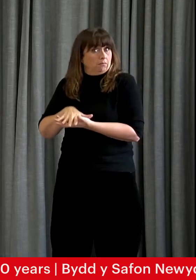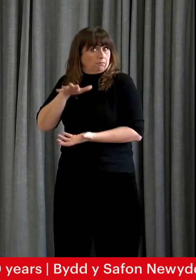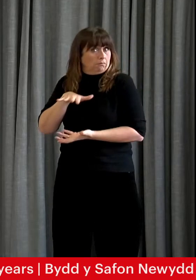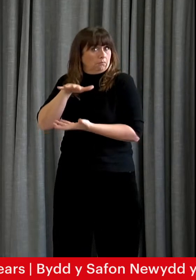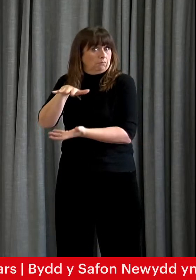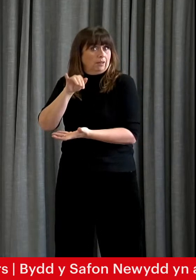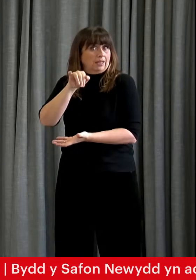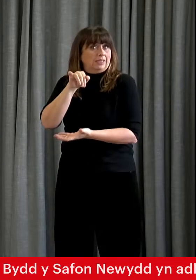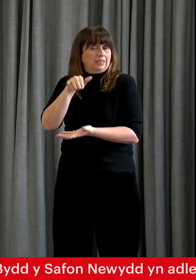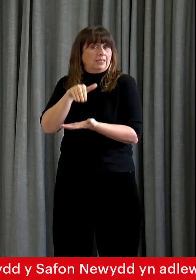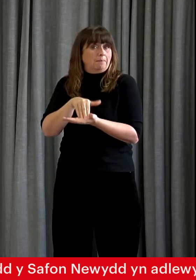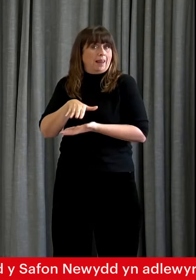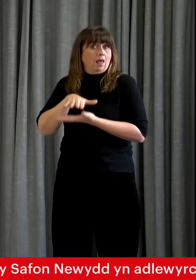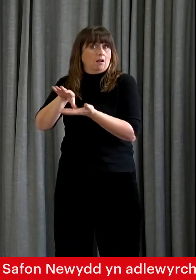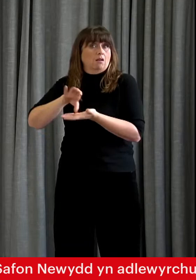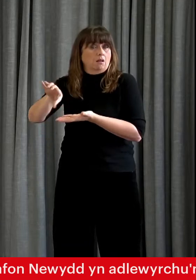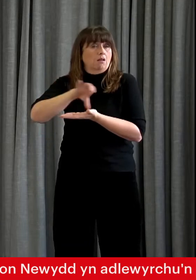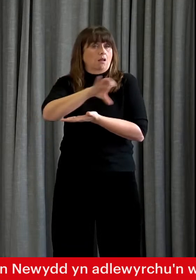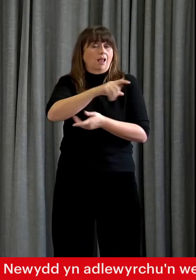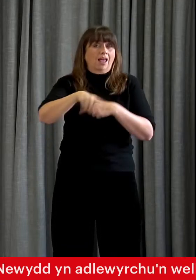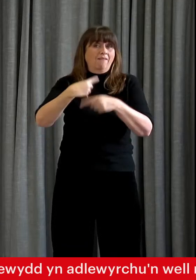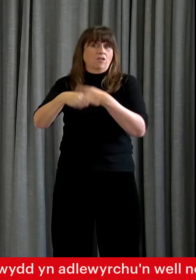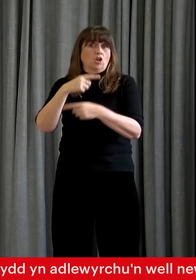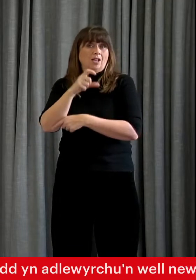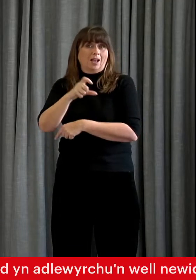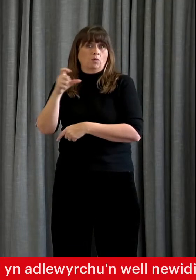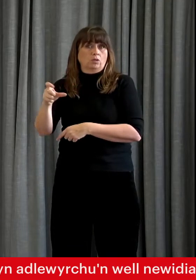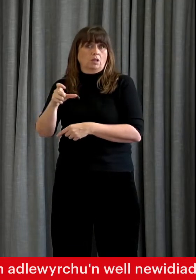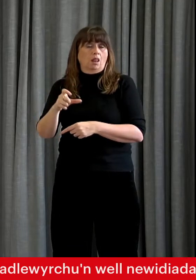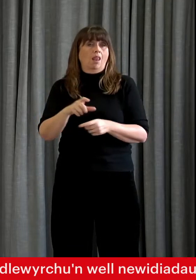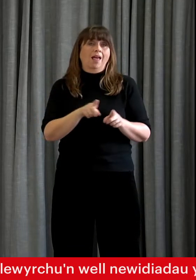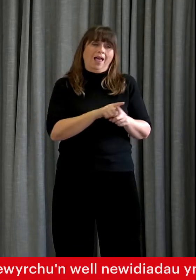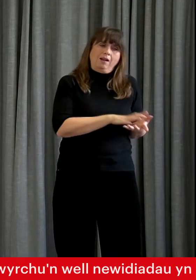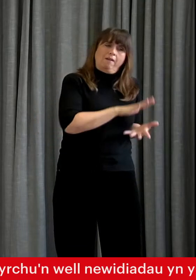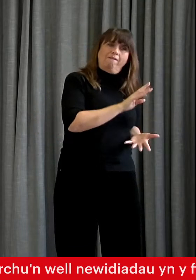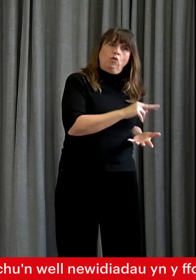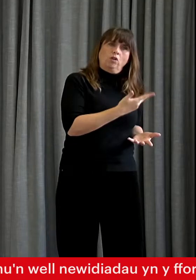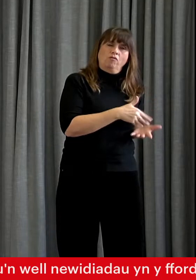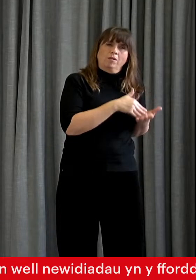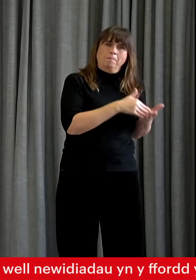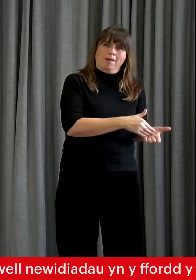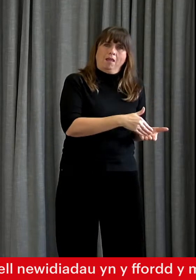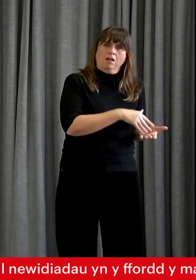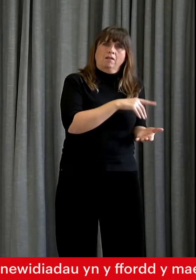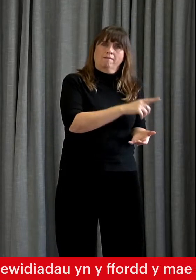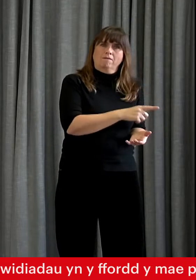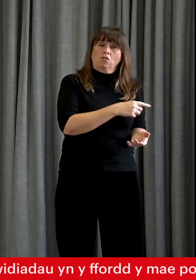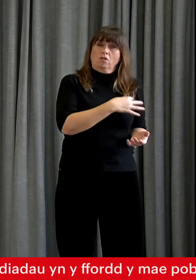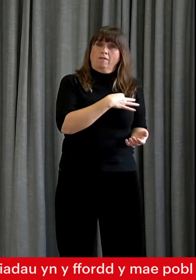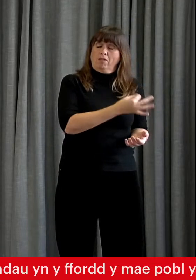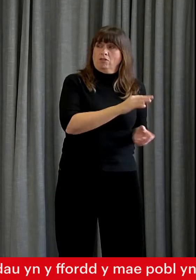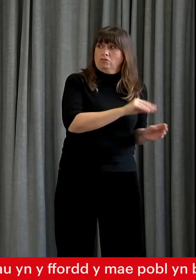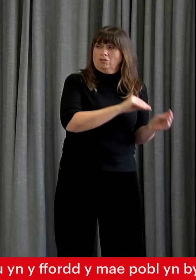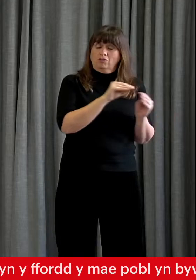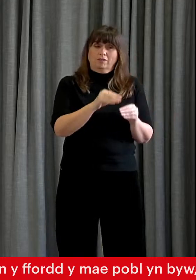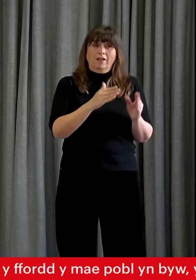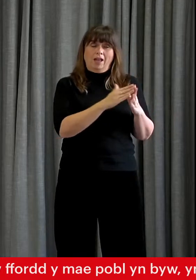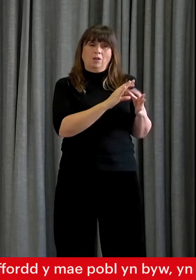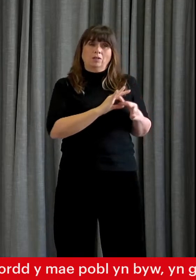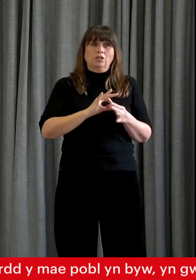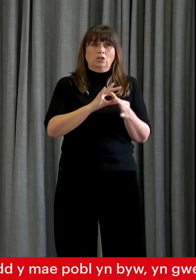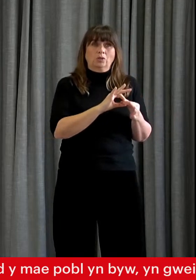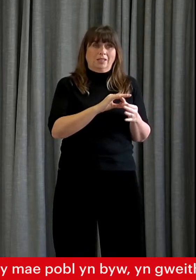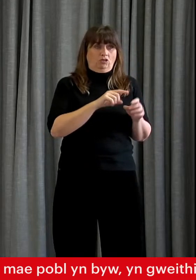over 60 million to local authorities annually, and dowry funding of over 43 million to the large-scale voluntary transfer housing